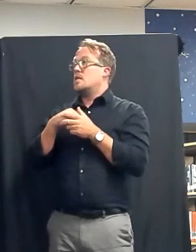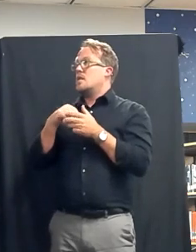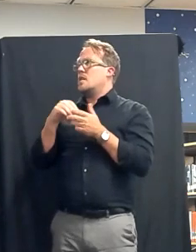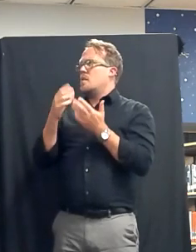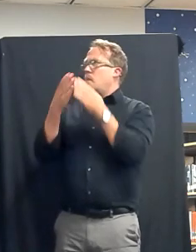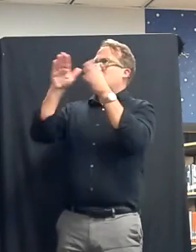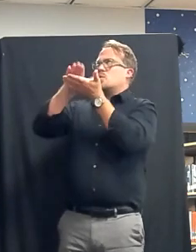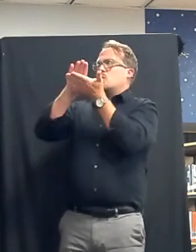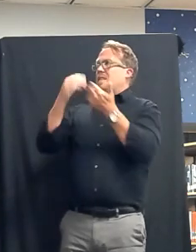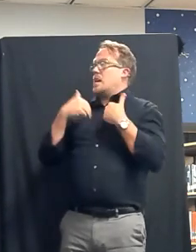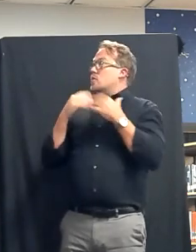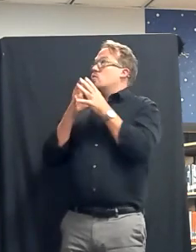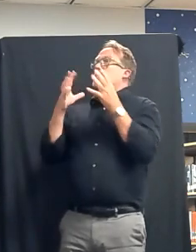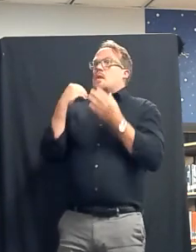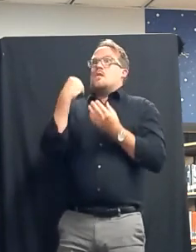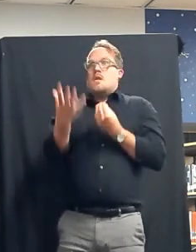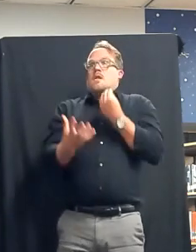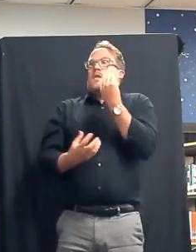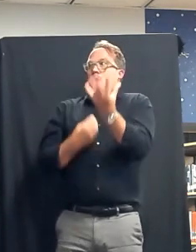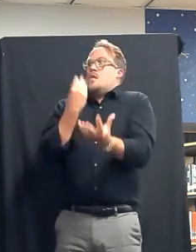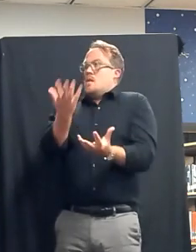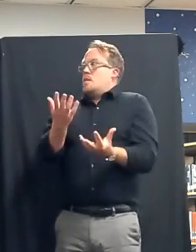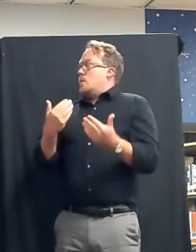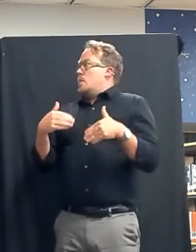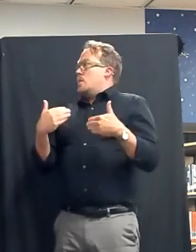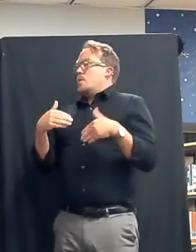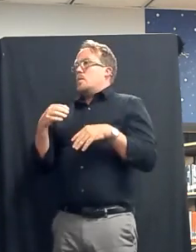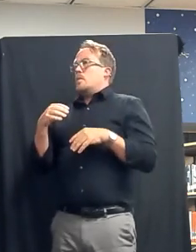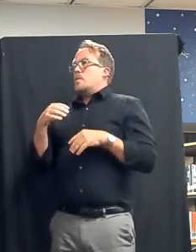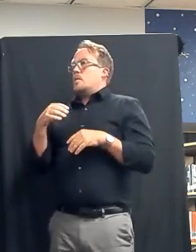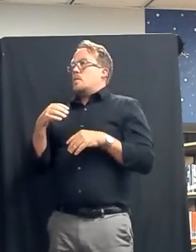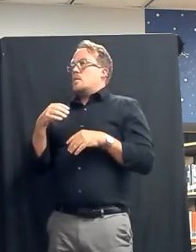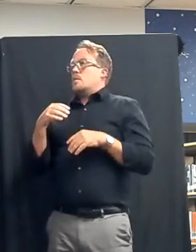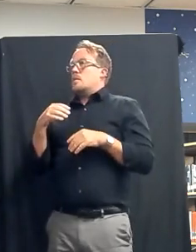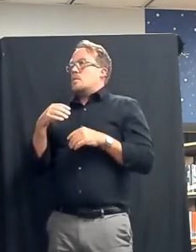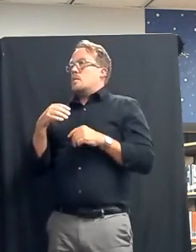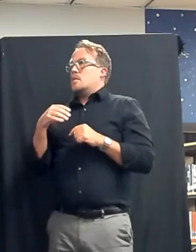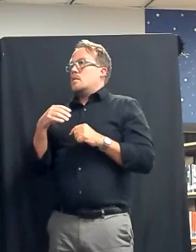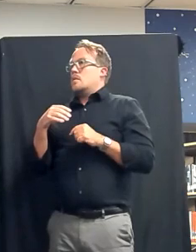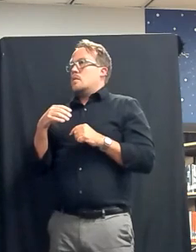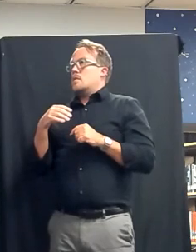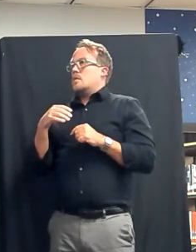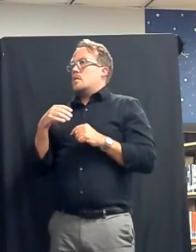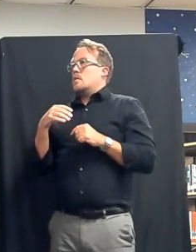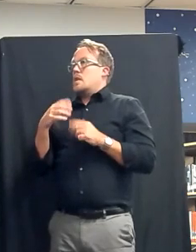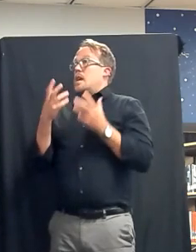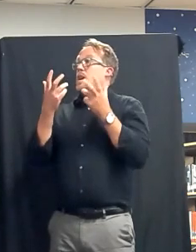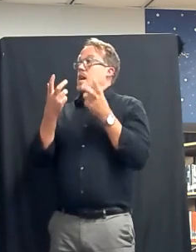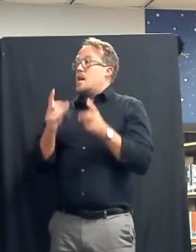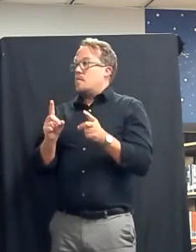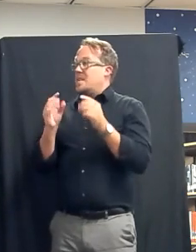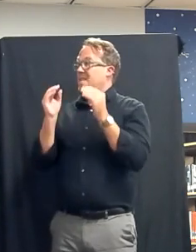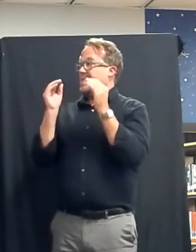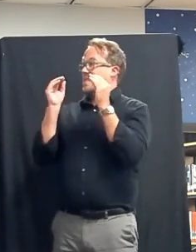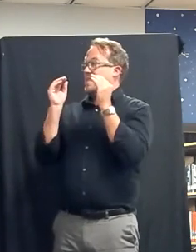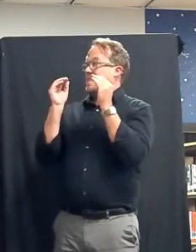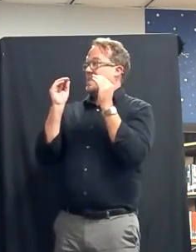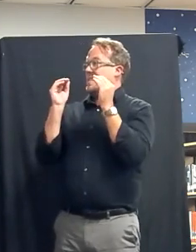they had to provide, that they actually had teachers